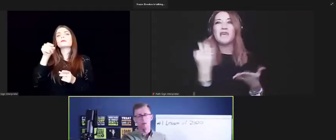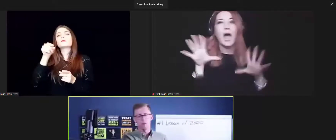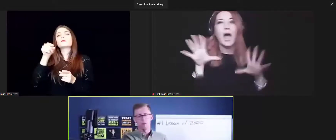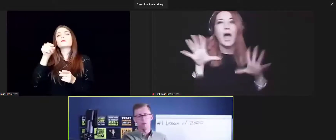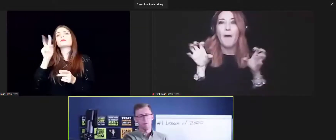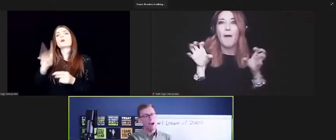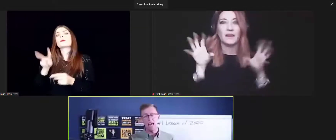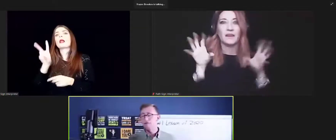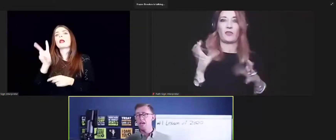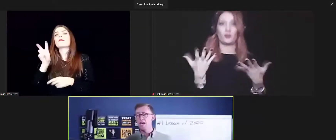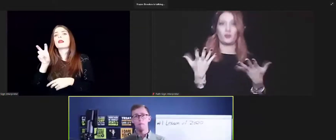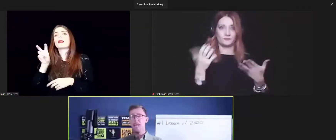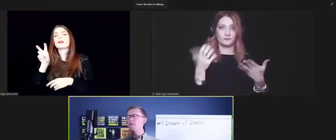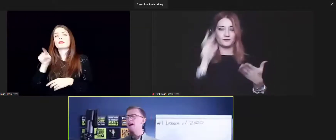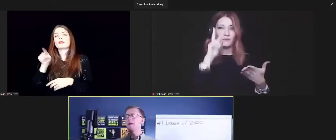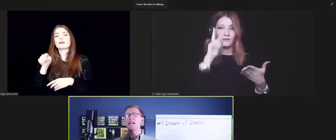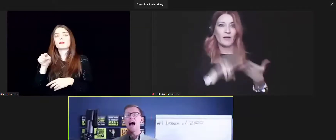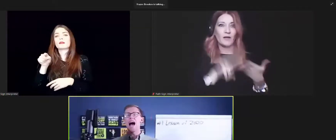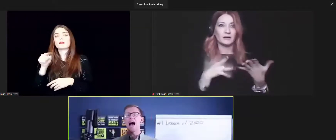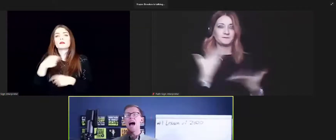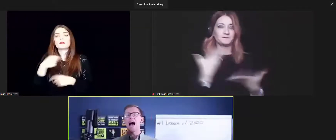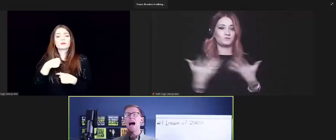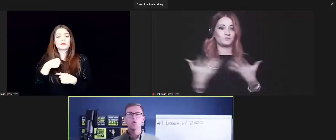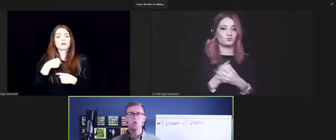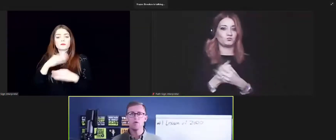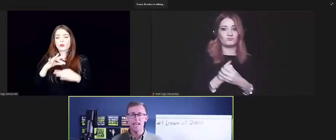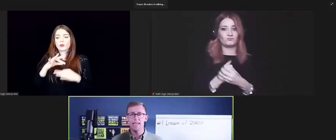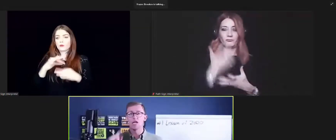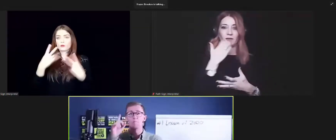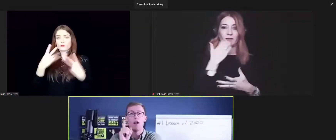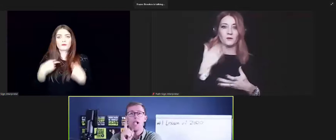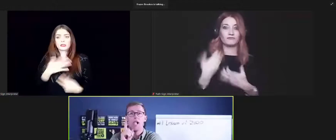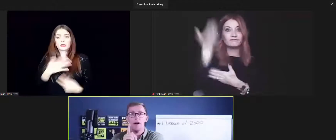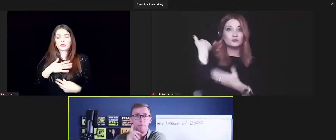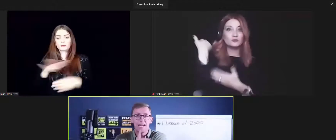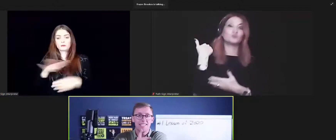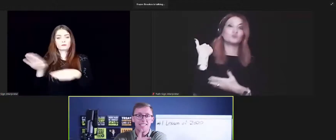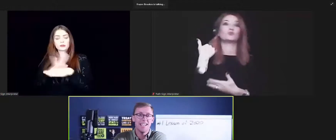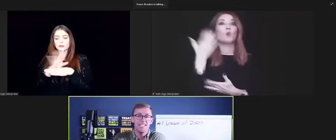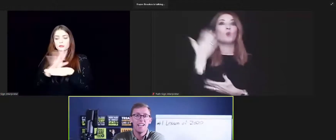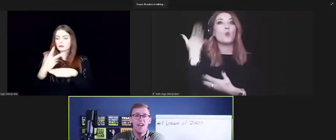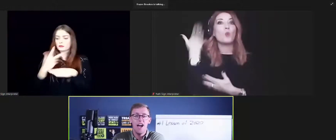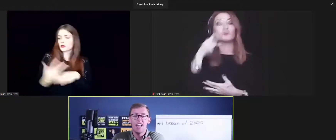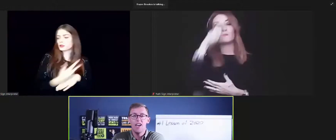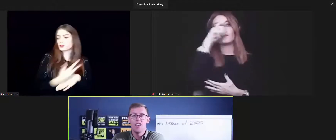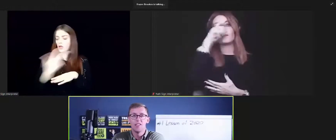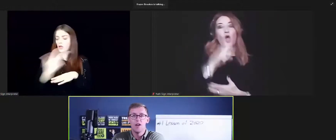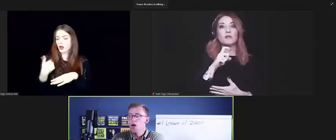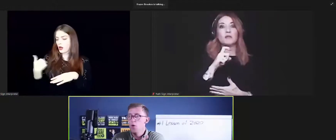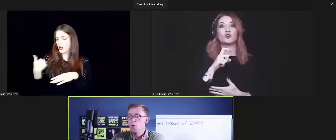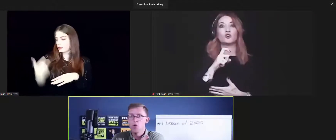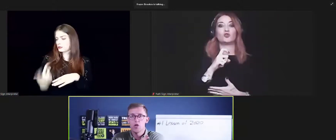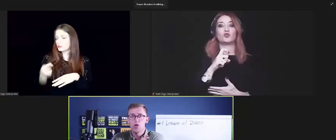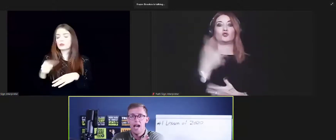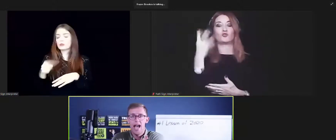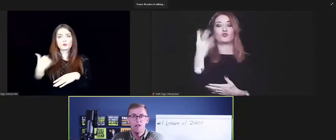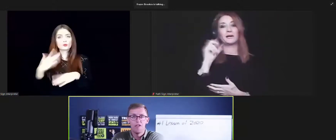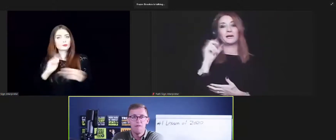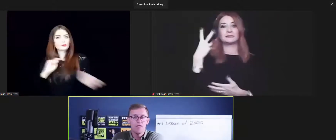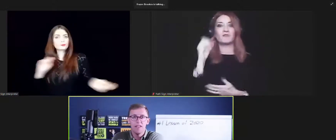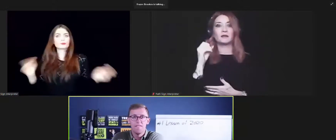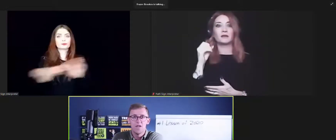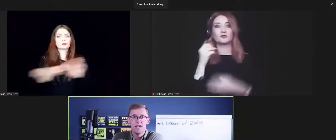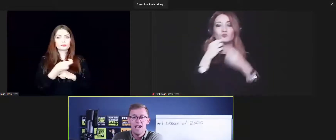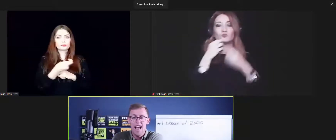of my life, 4 years of my life have been absolutely ridiculous. But the biggest lesson that I learned was health is